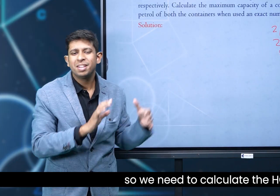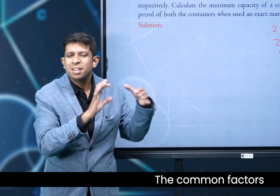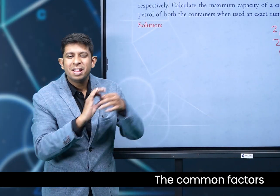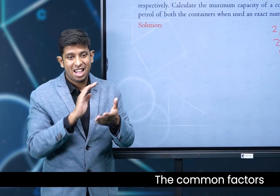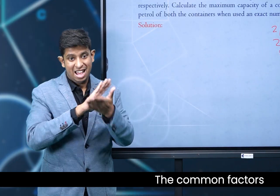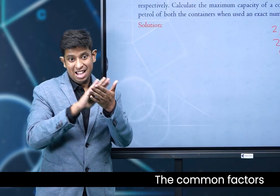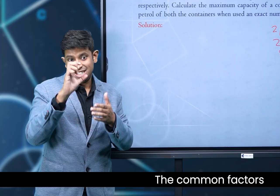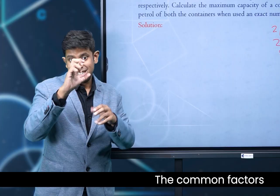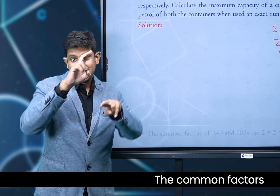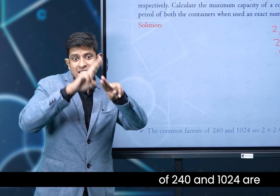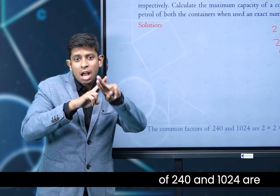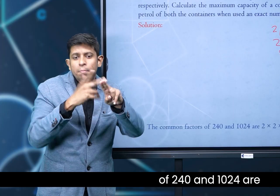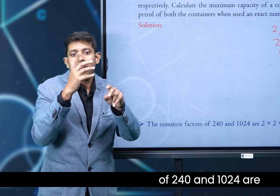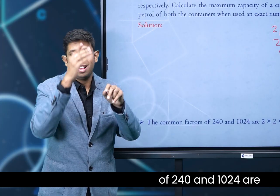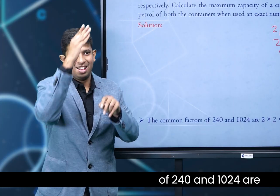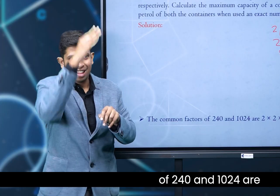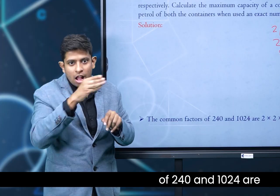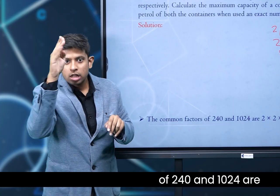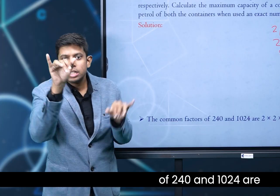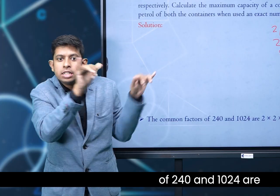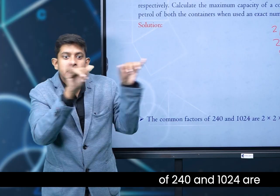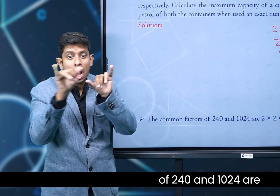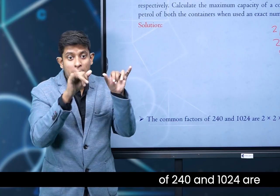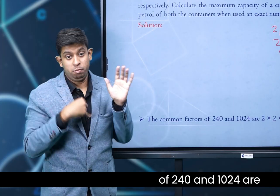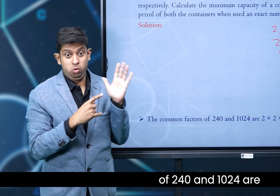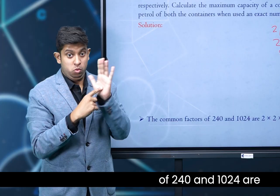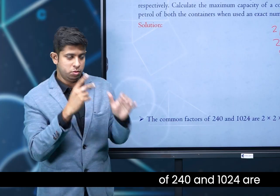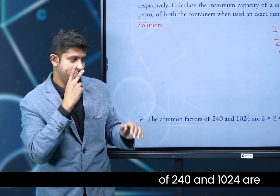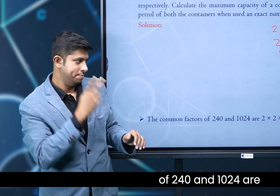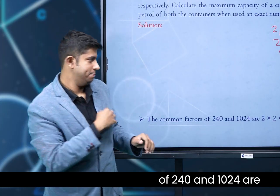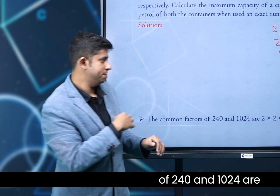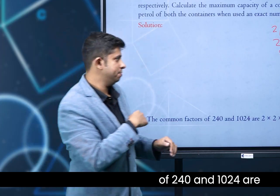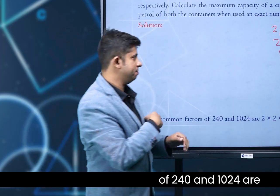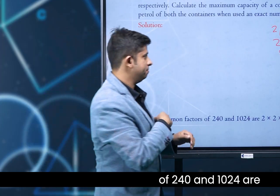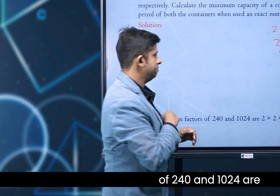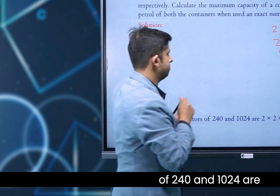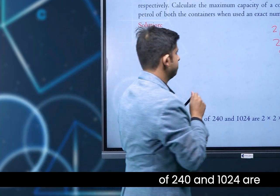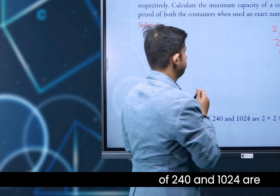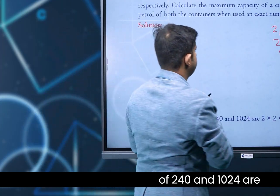The common factors of 240 and 1024 are